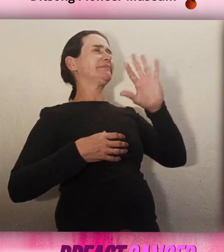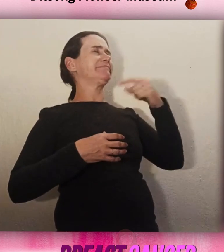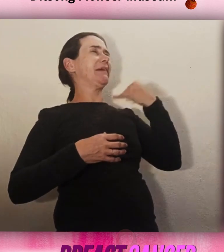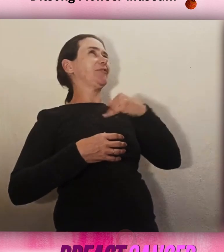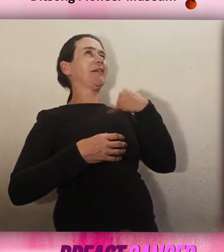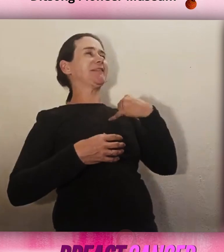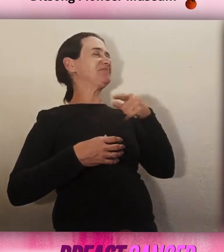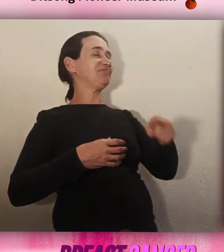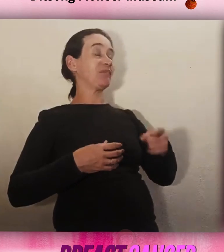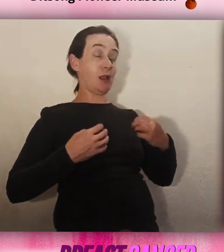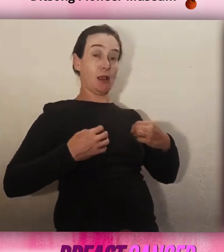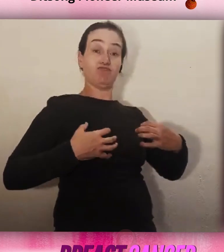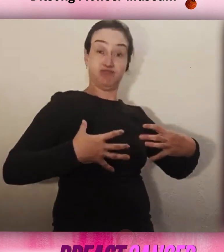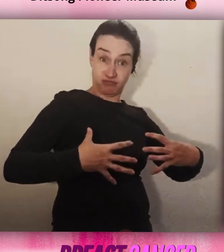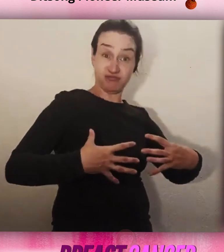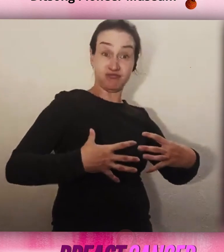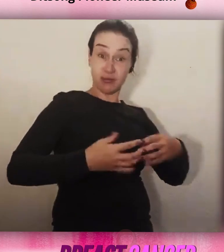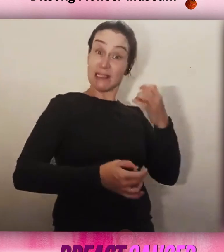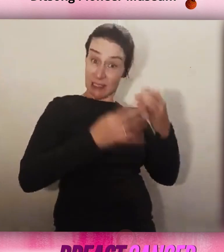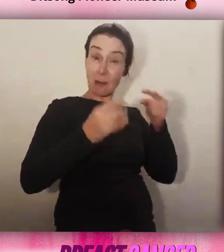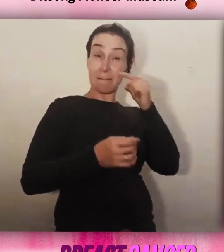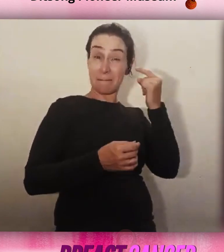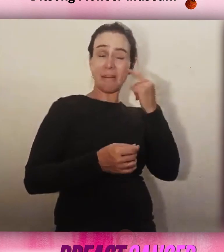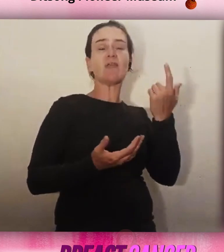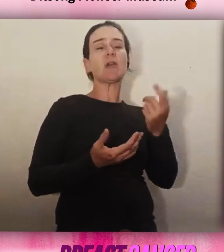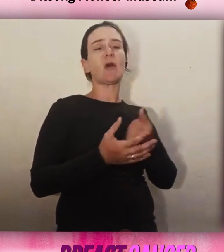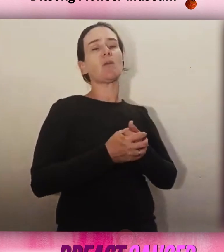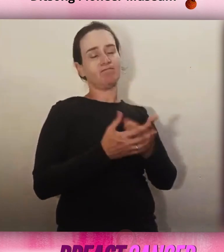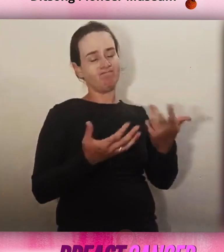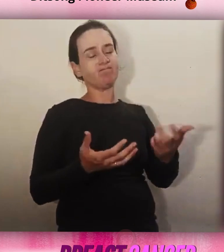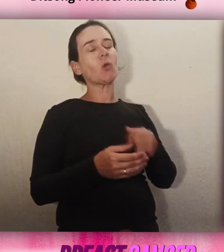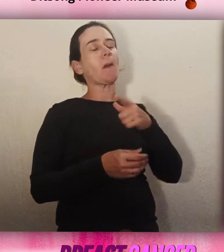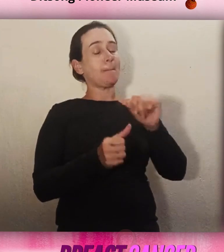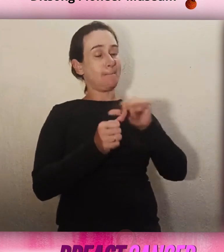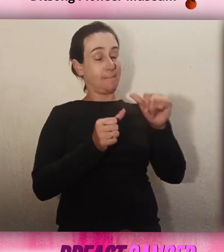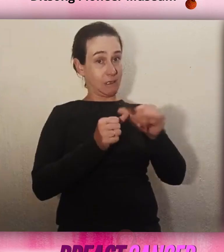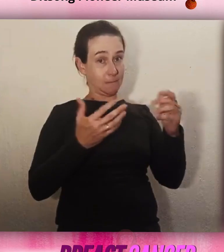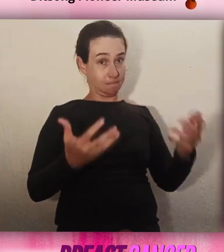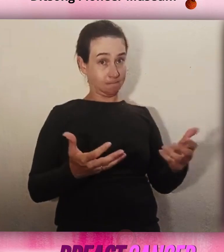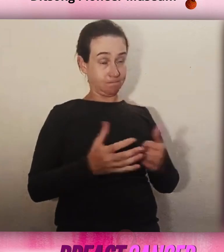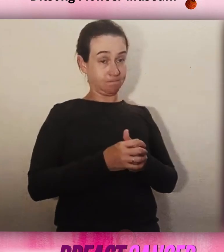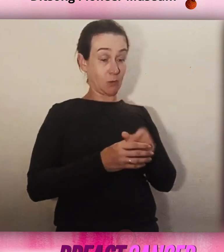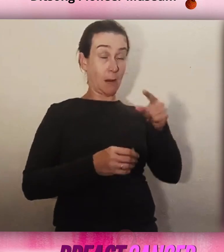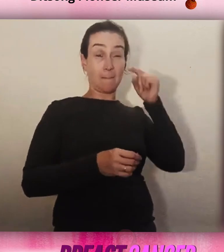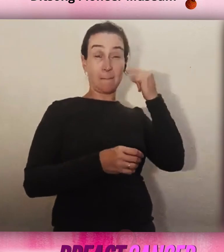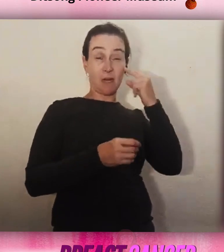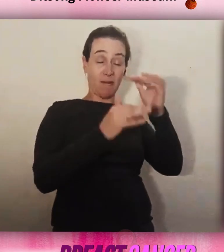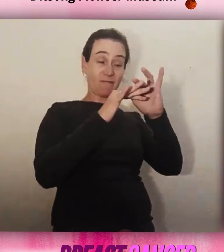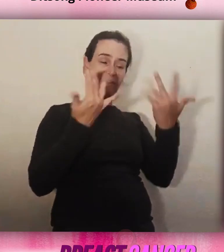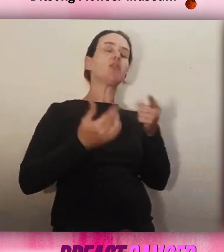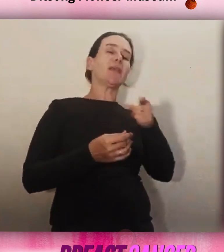swell, sorry. Yeah. Swell. They swell, they become enlarged. So those are also things you're gonna do the examination